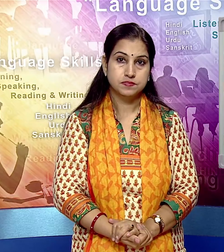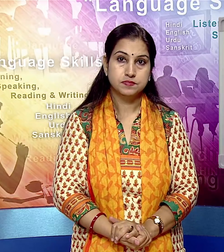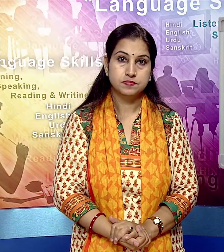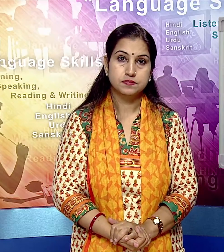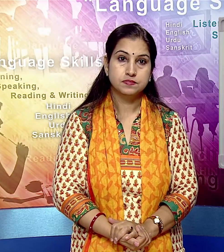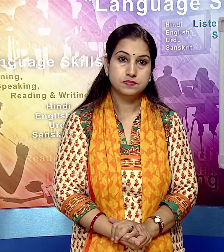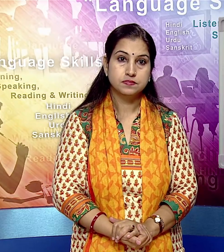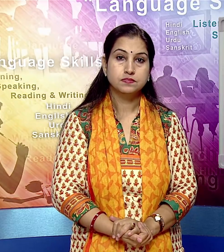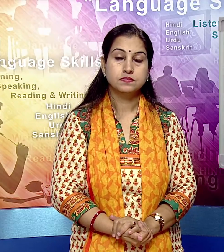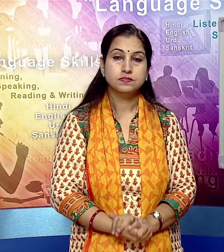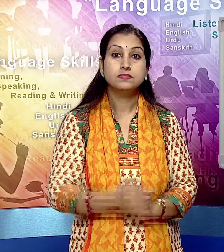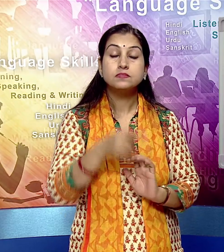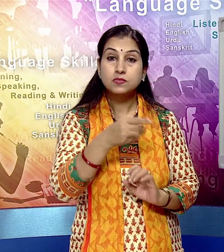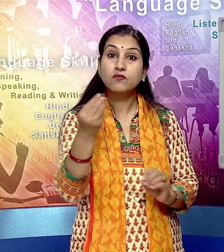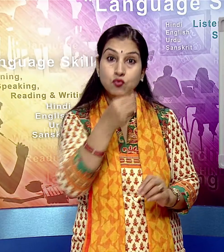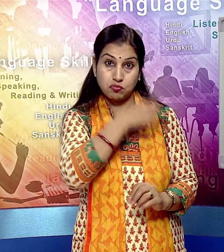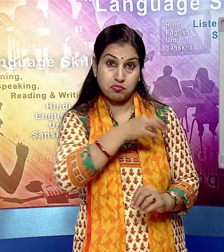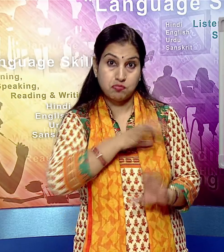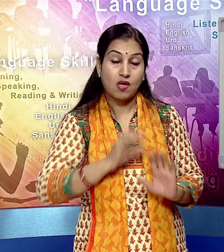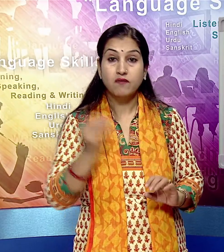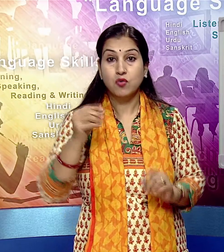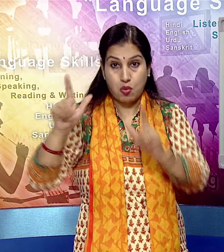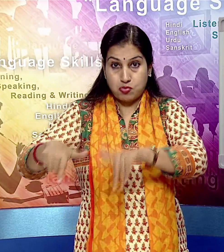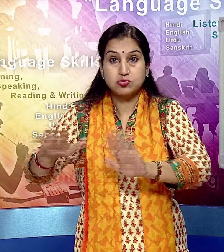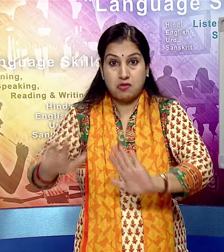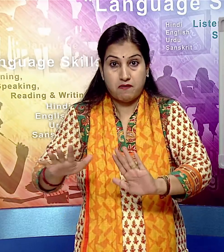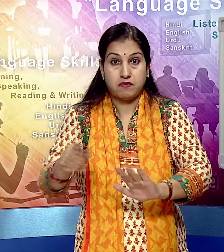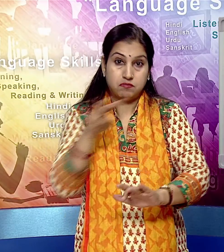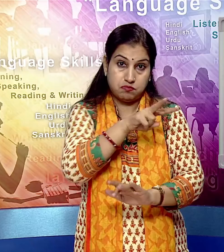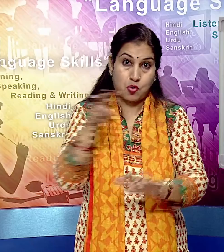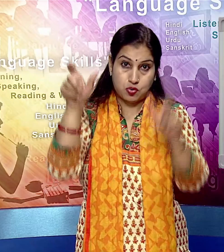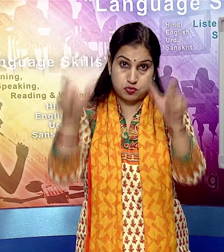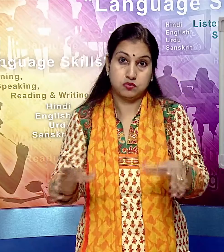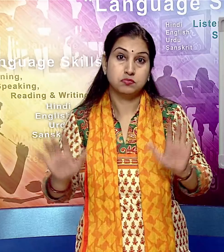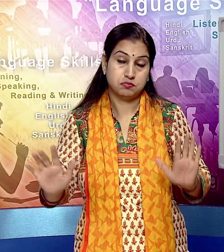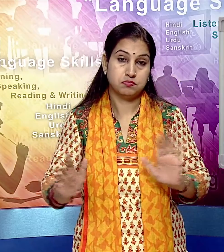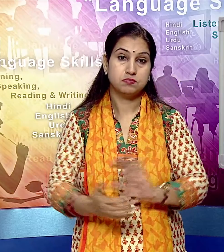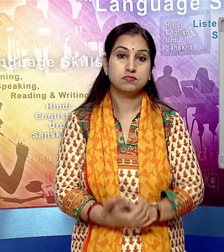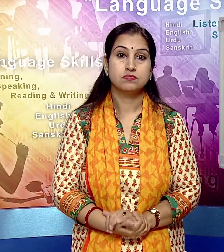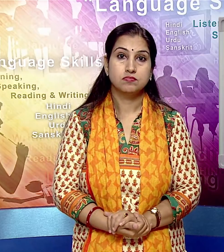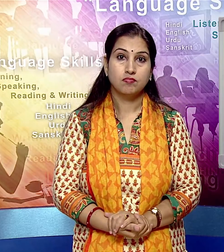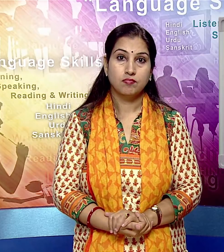There are some advantages and some disadvantages of fermentation.